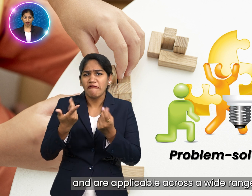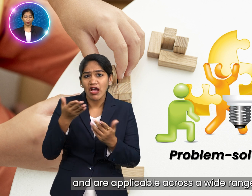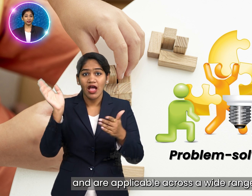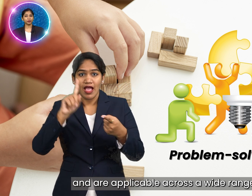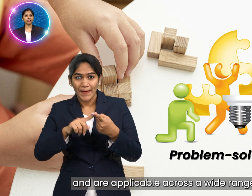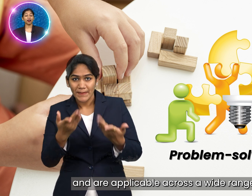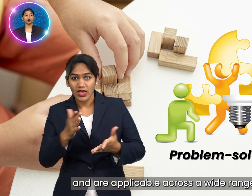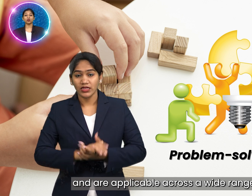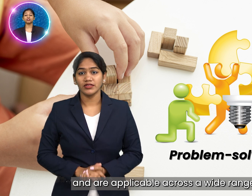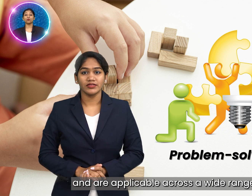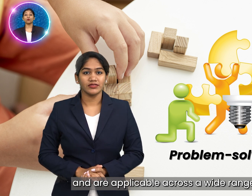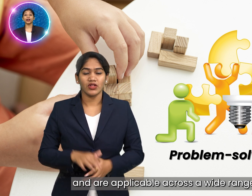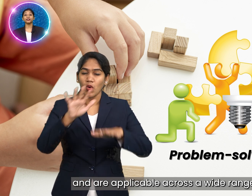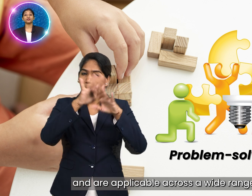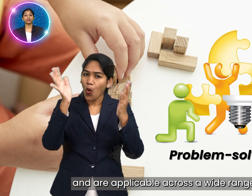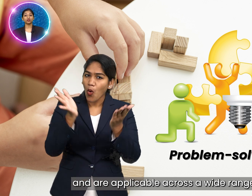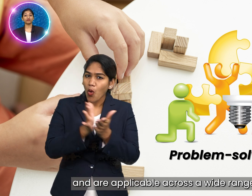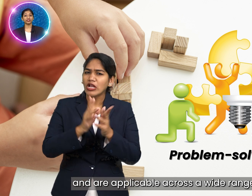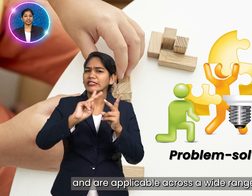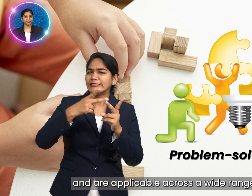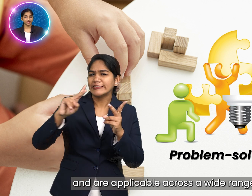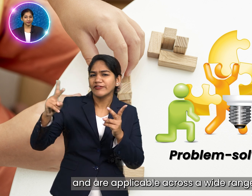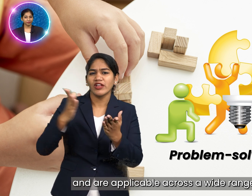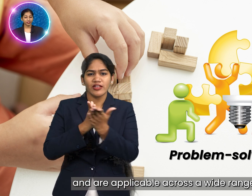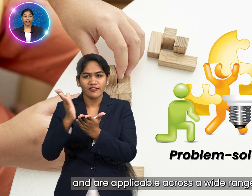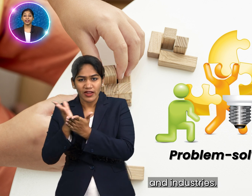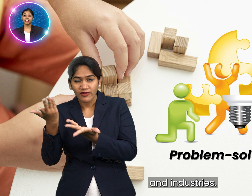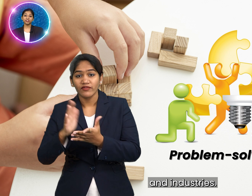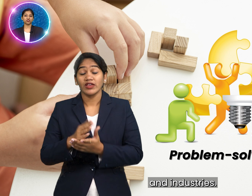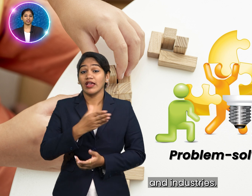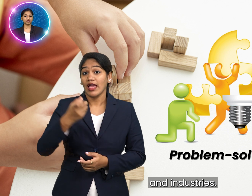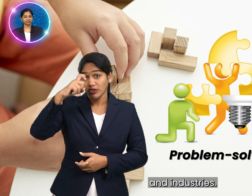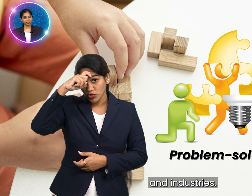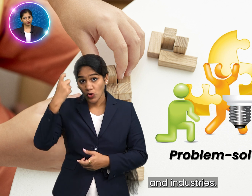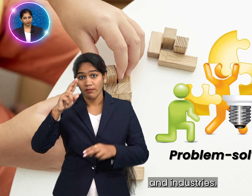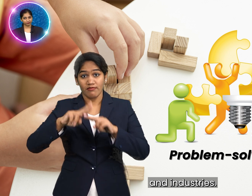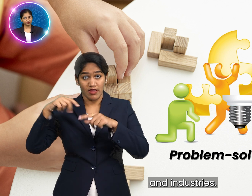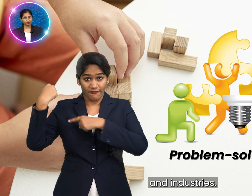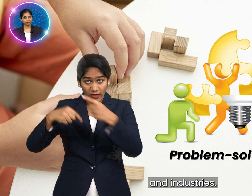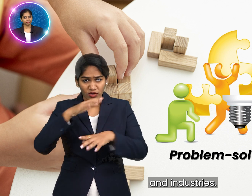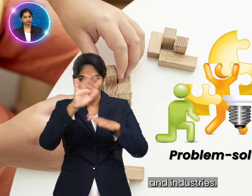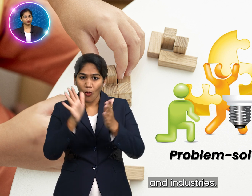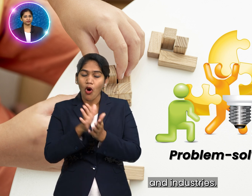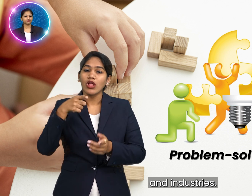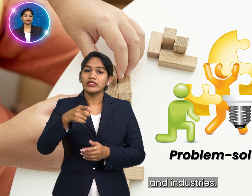and are applicable across a wide range of fields and industries.